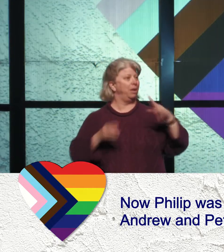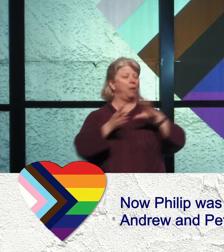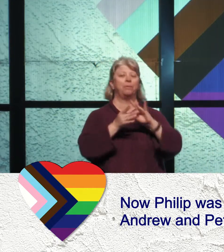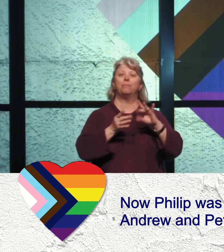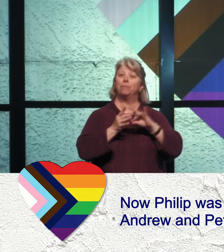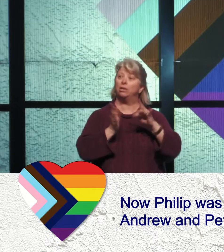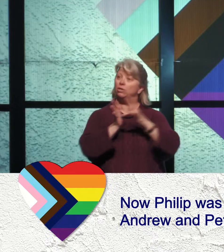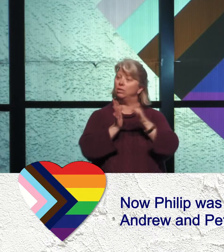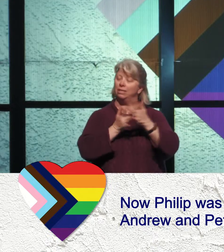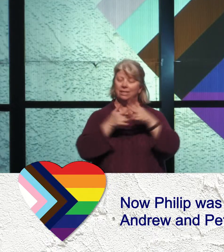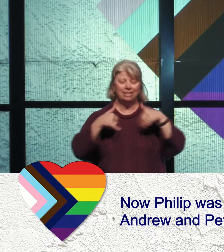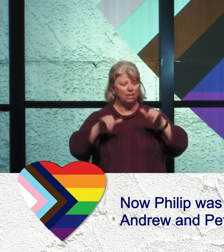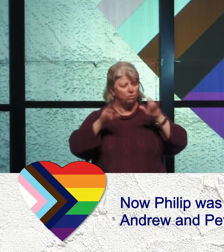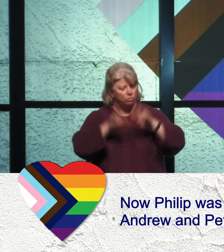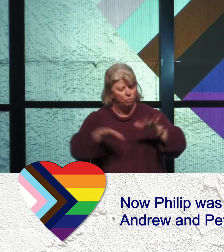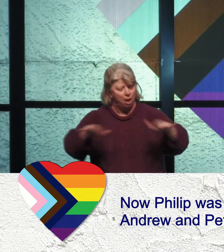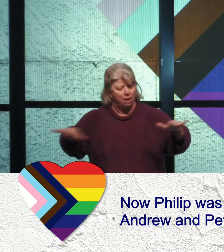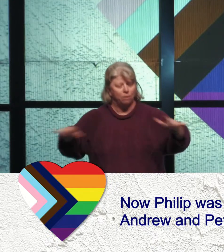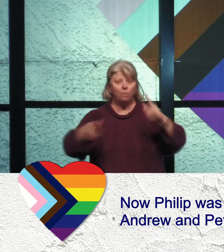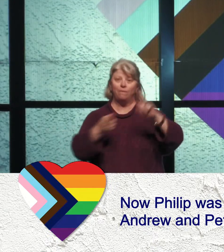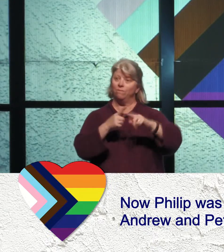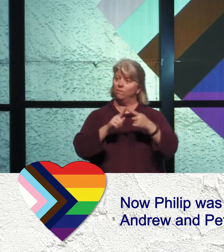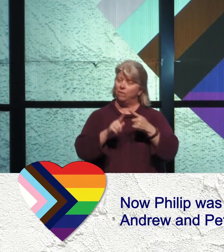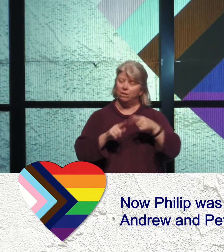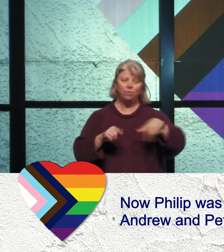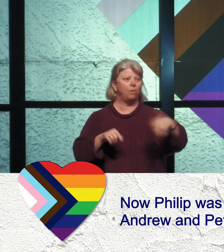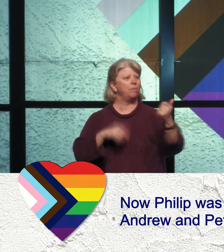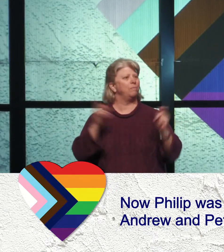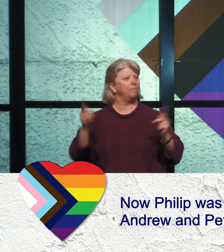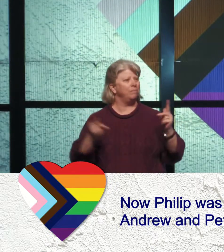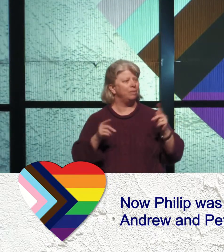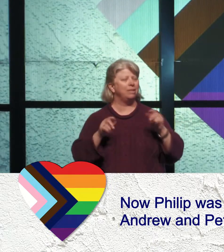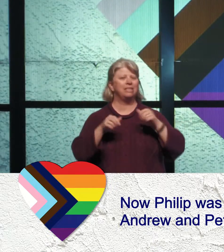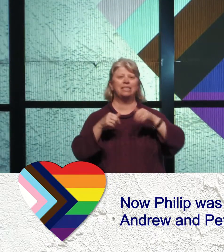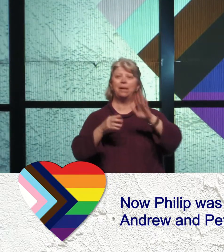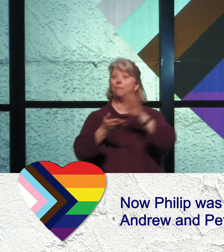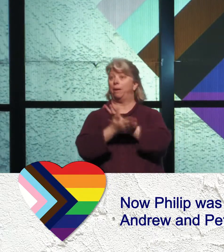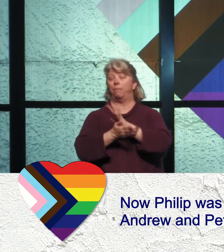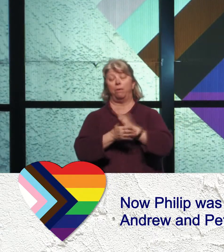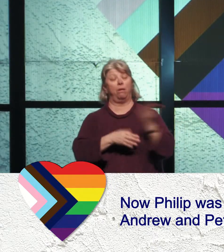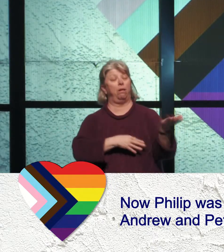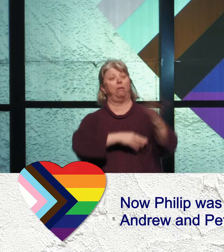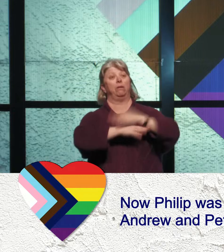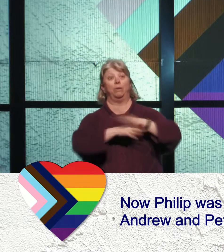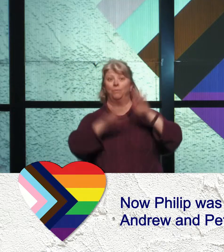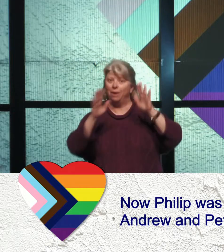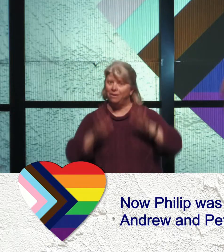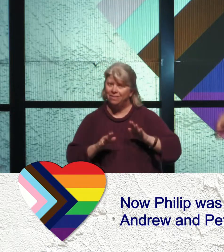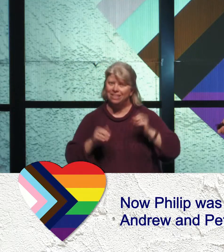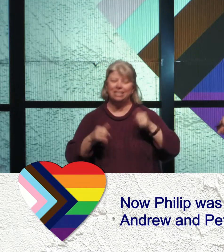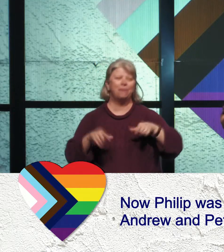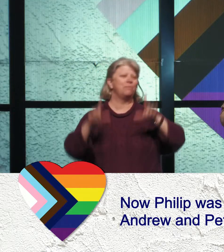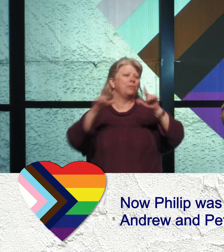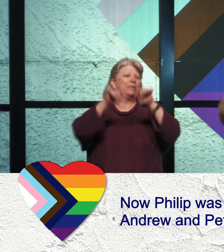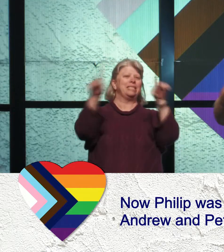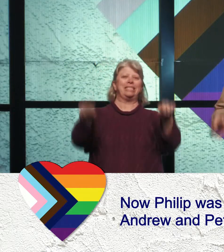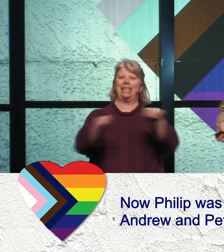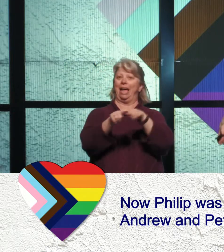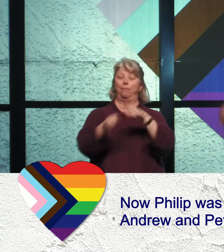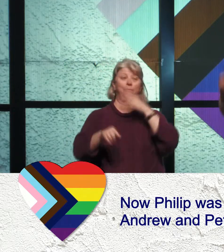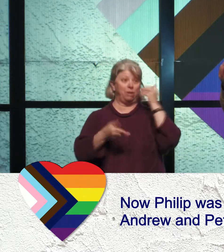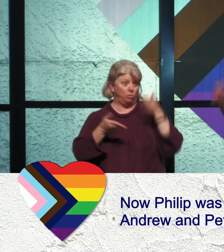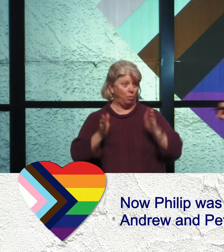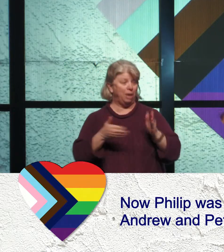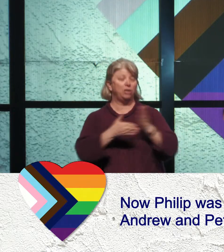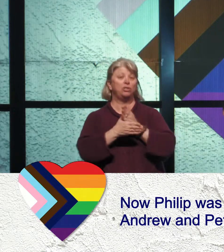of Jesus still spreads, one friend to another, by the way. Like, we can send out flyers all day long, and that's wonderful. And we can put up signs. But the best